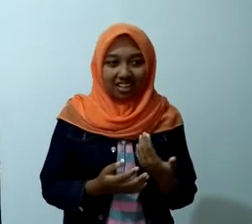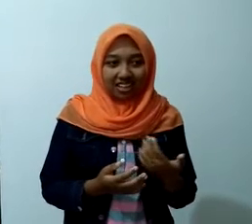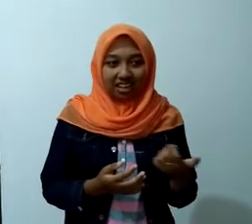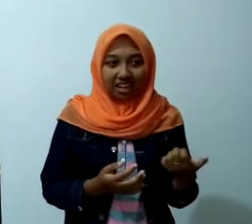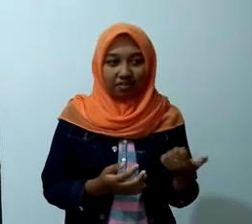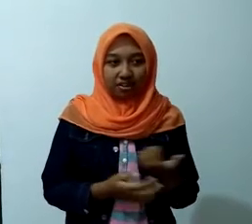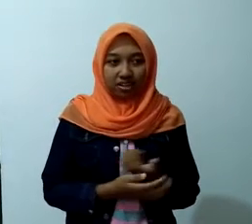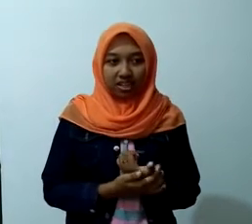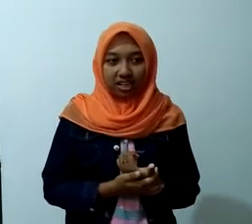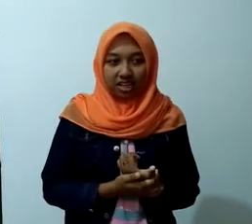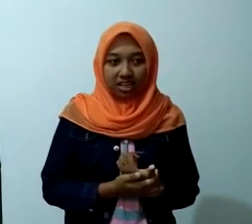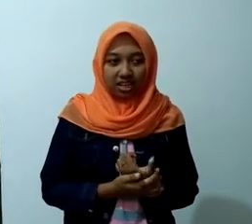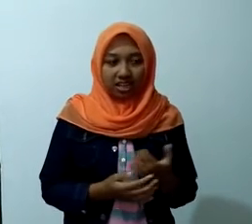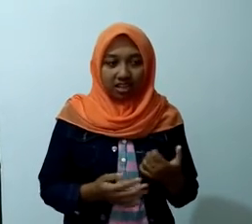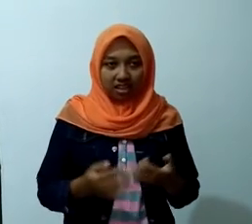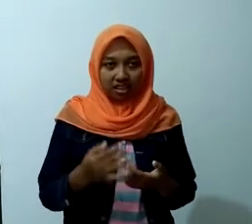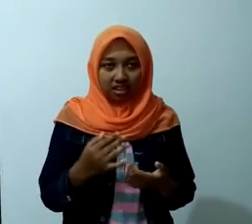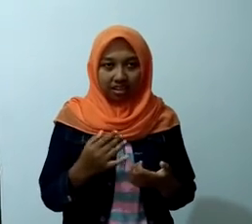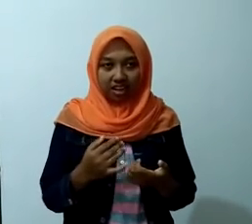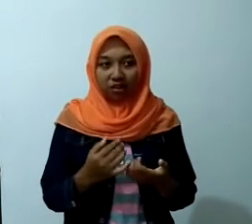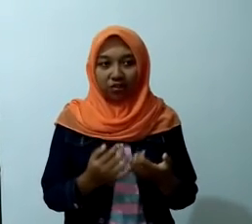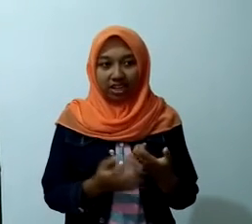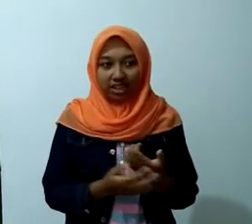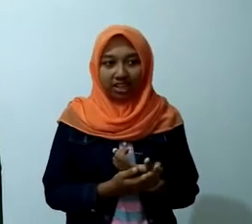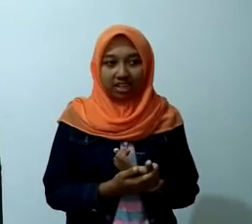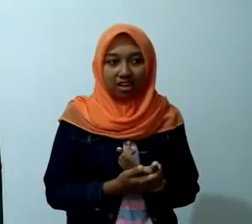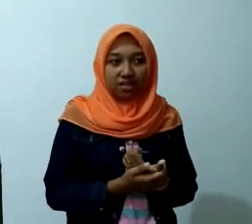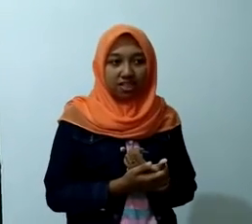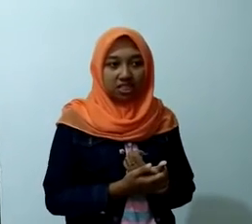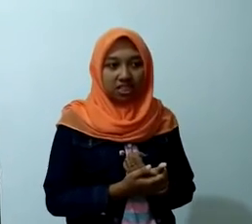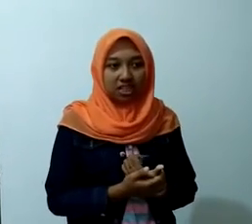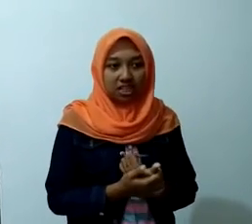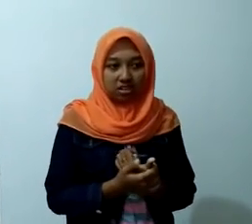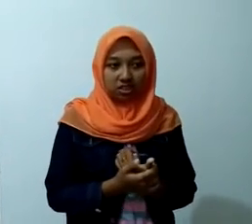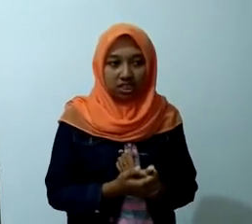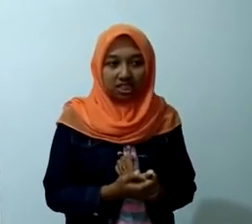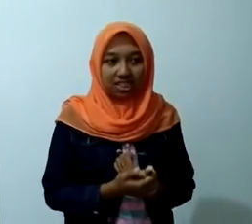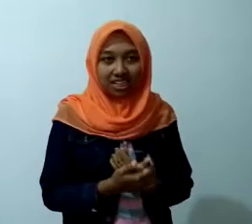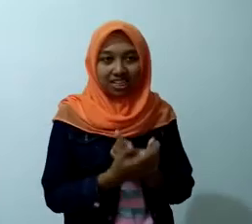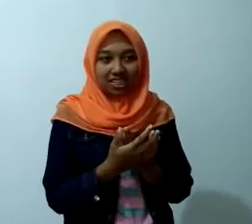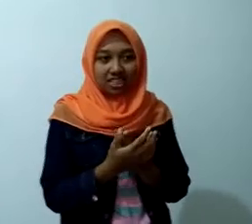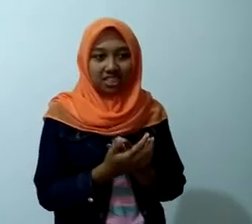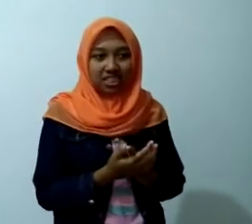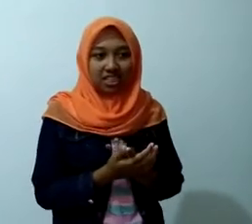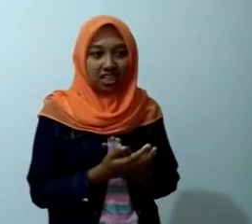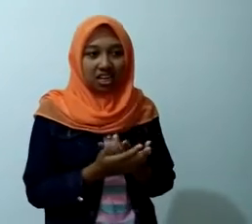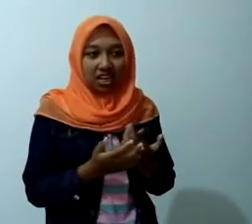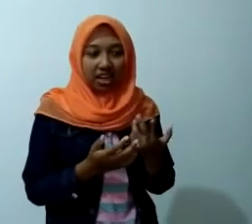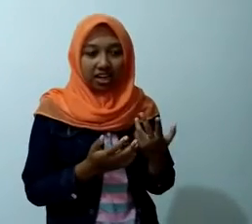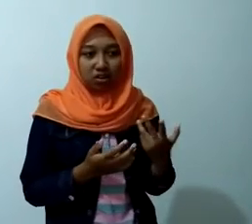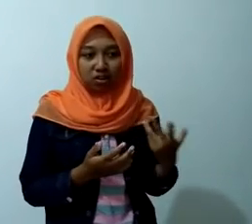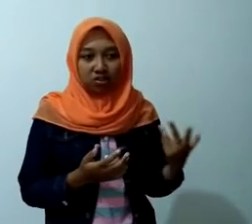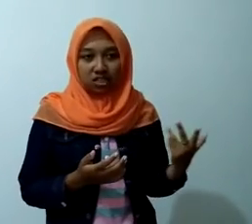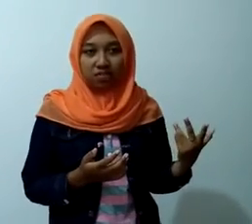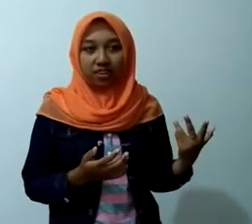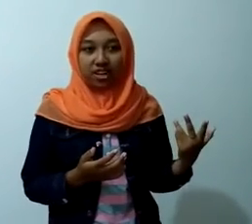writer have three technique of collecting data. First is data reduction, data discussion, and